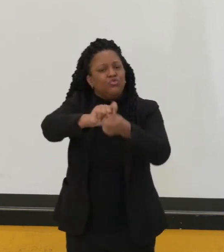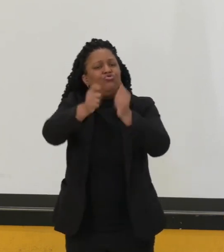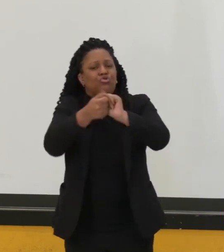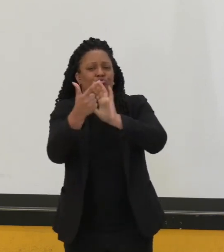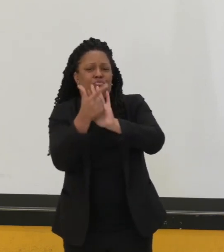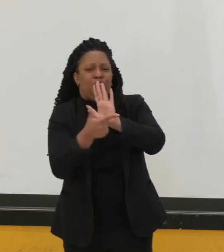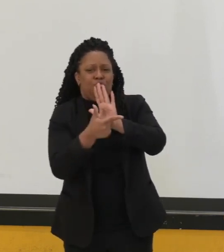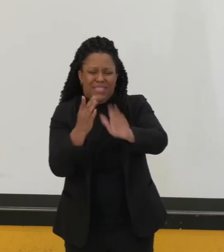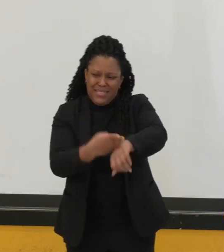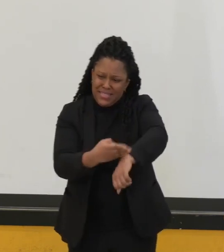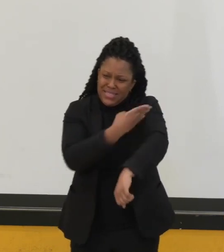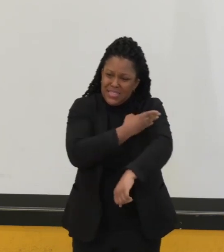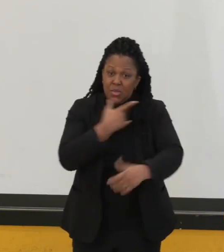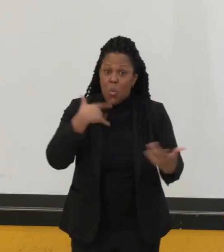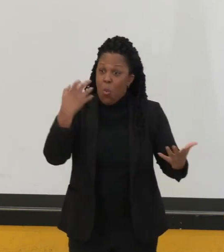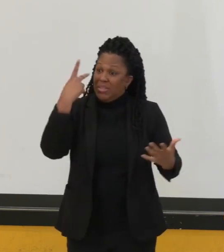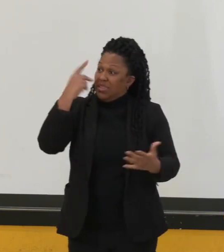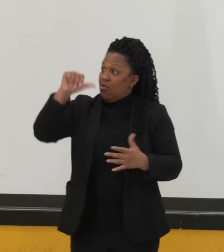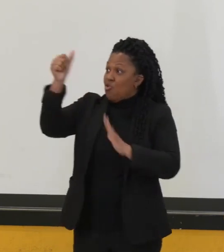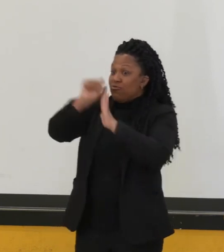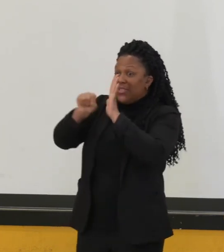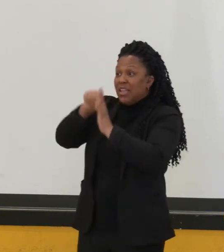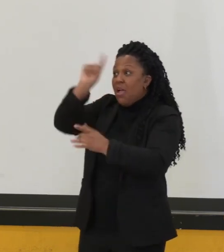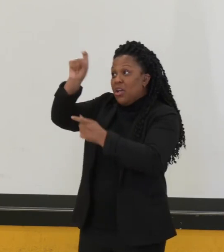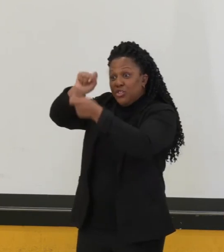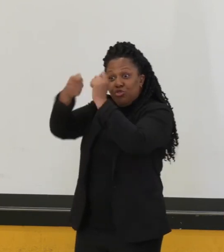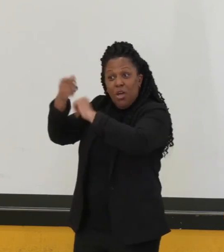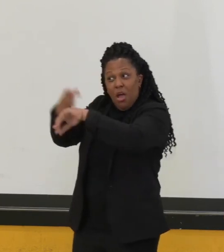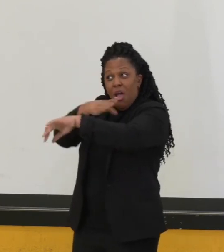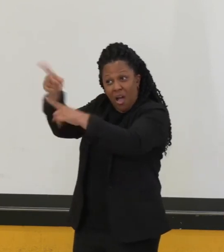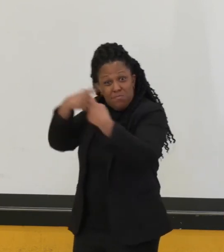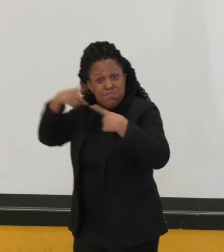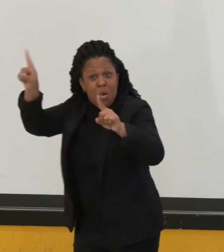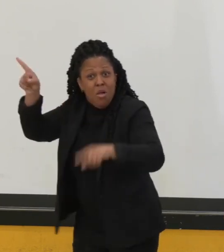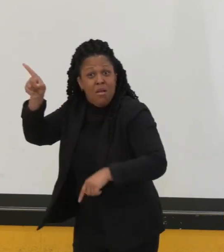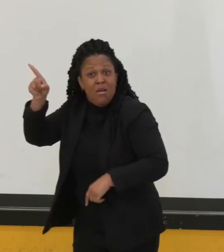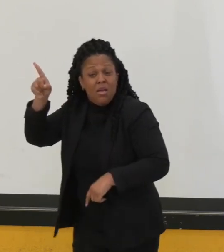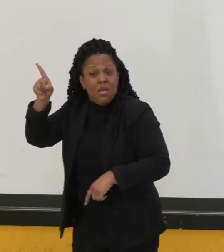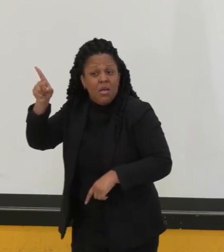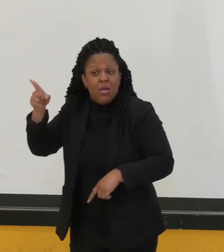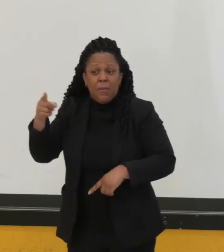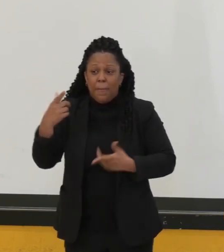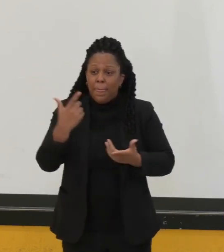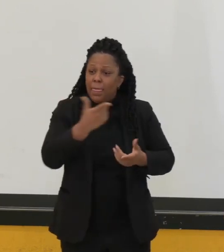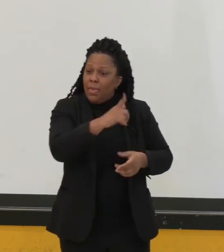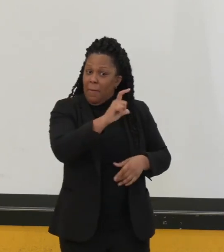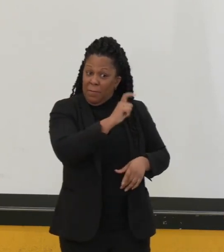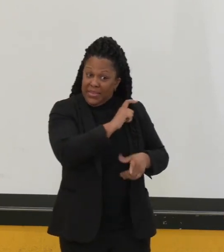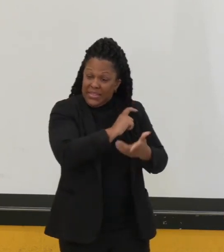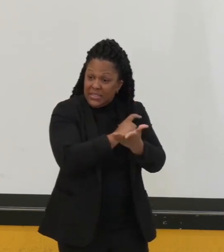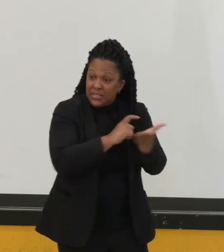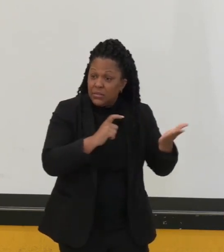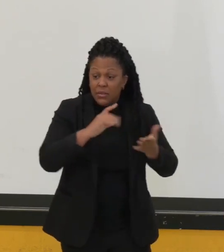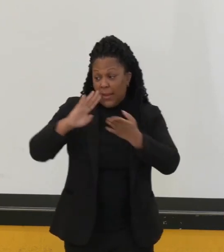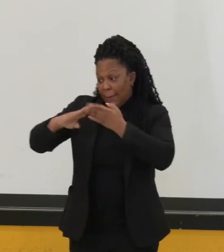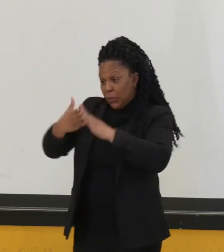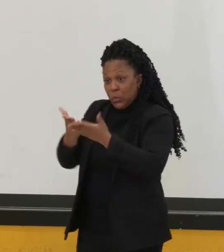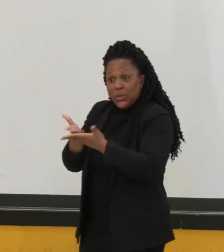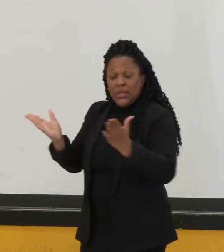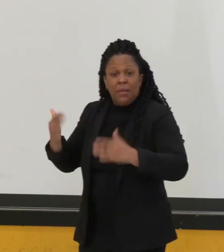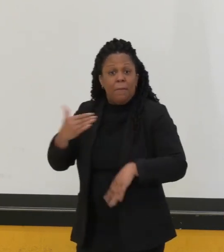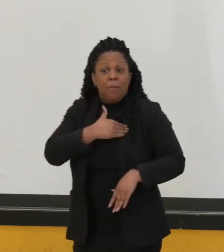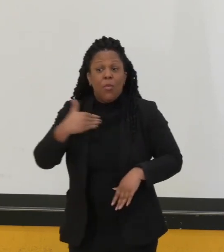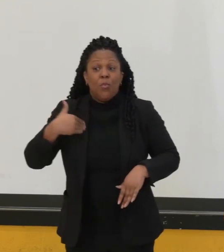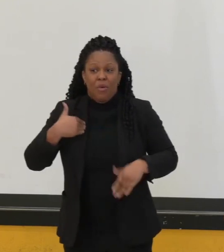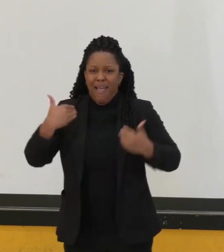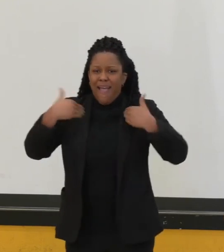make a difference. Things that are supported by both law enforcement and community members. Things that we know that would reduce the chance of a